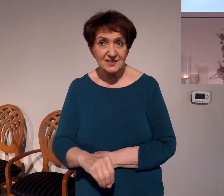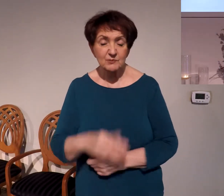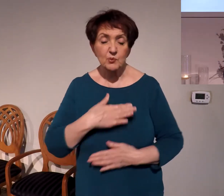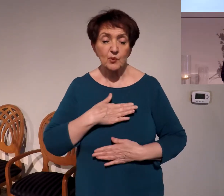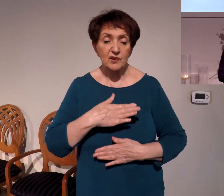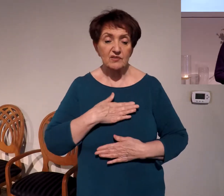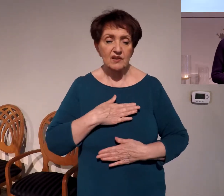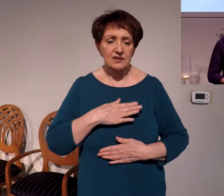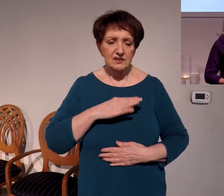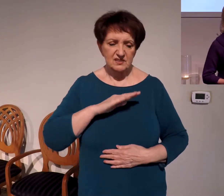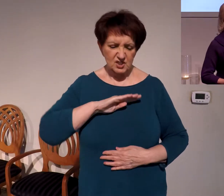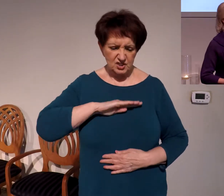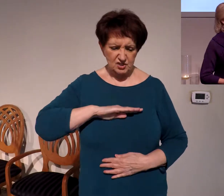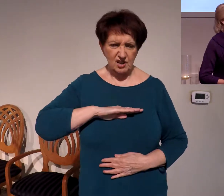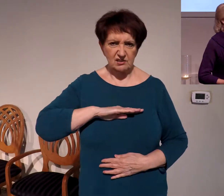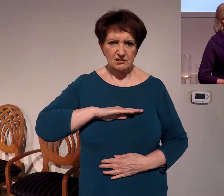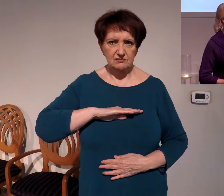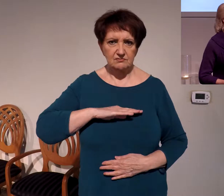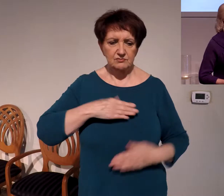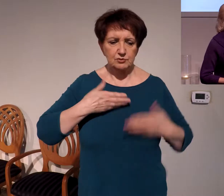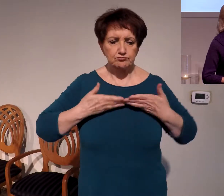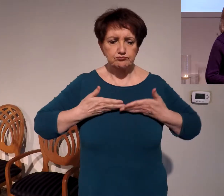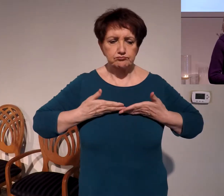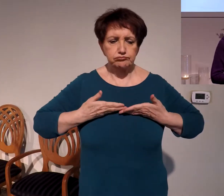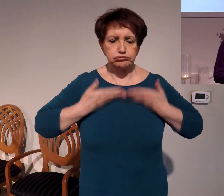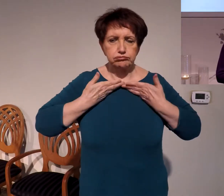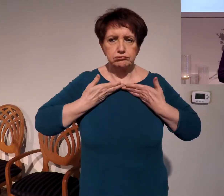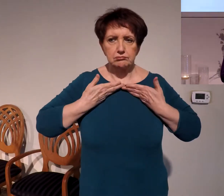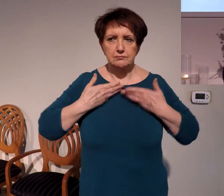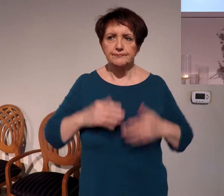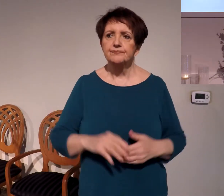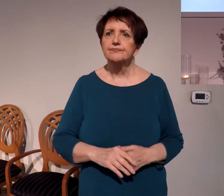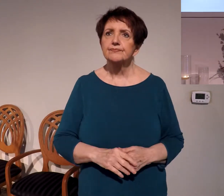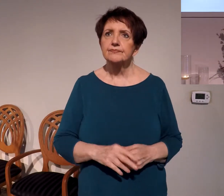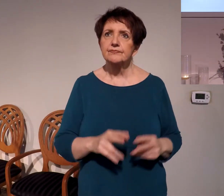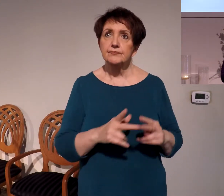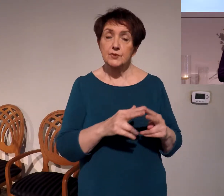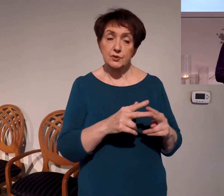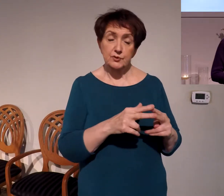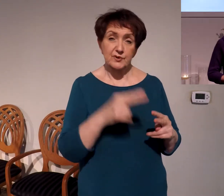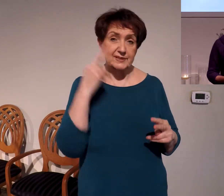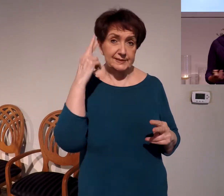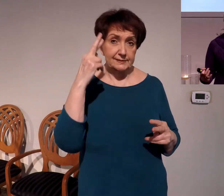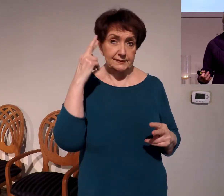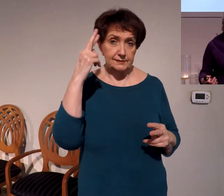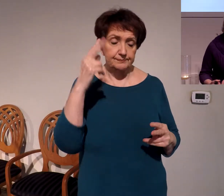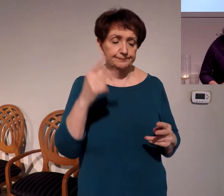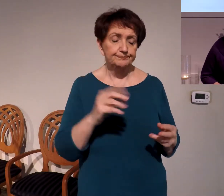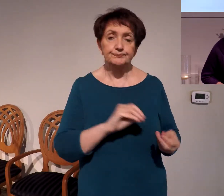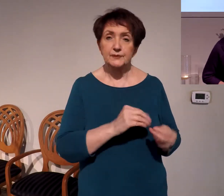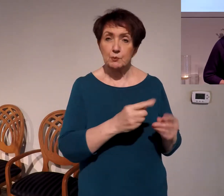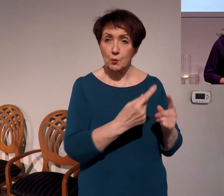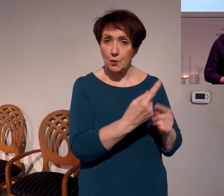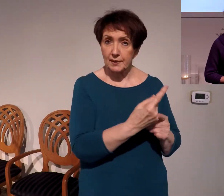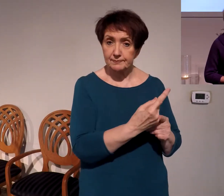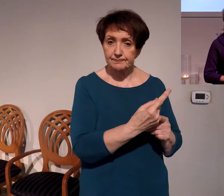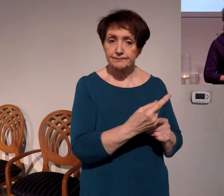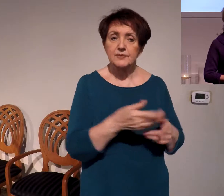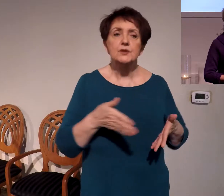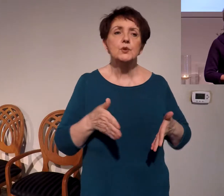shallowly. They breathe in their chest. 2 reasons for that. One is the way in which we